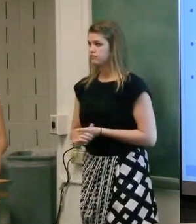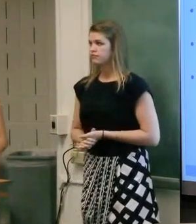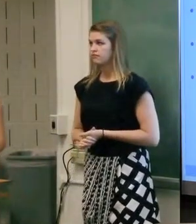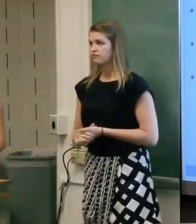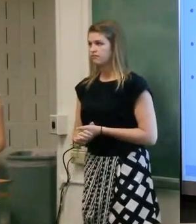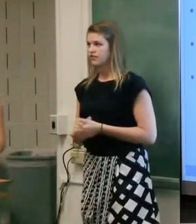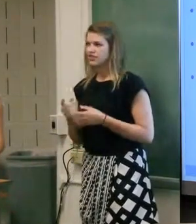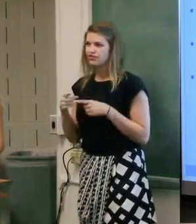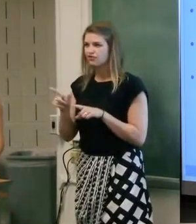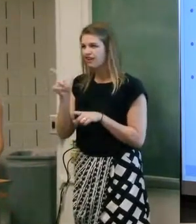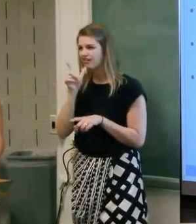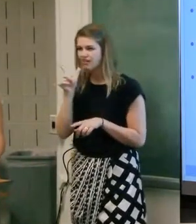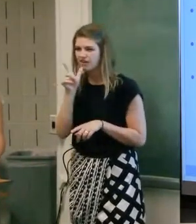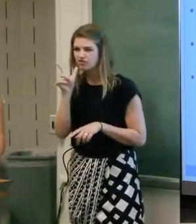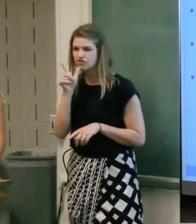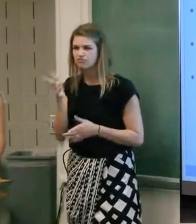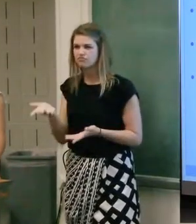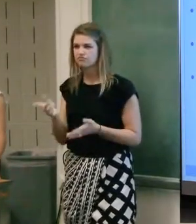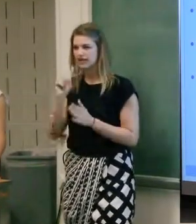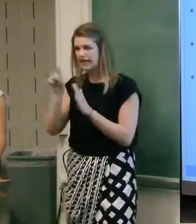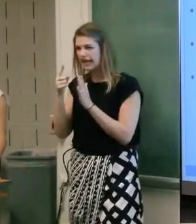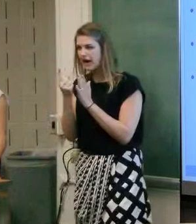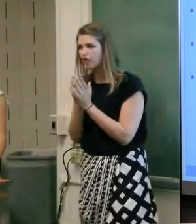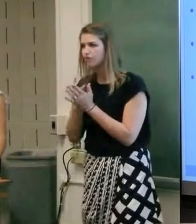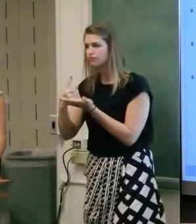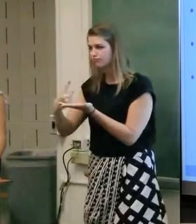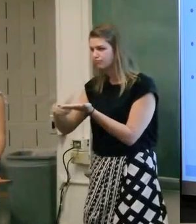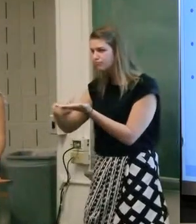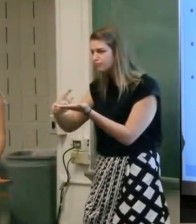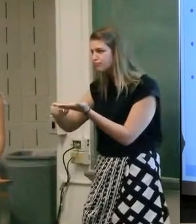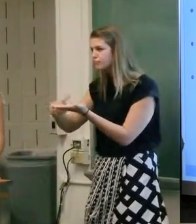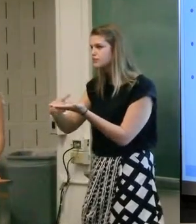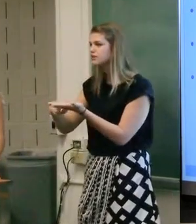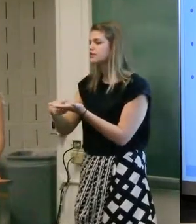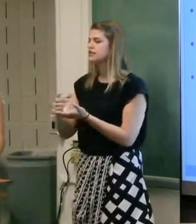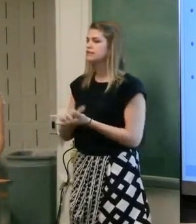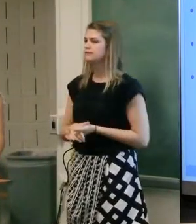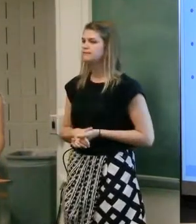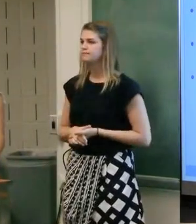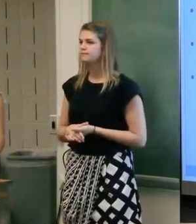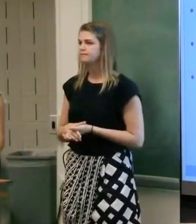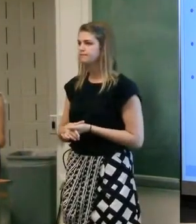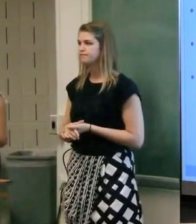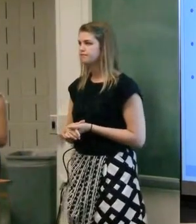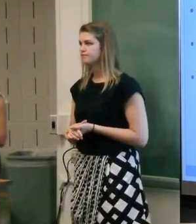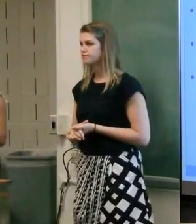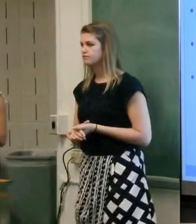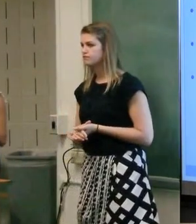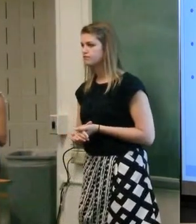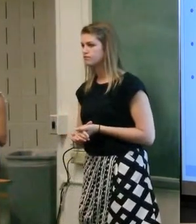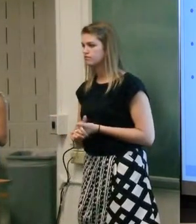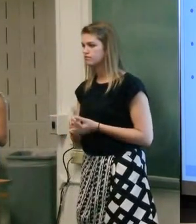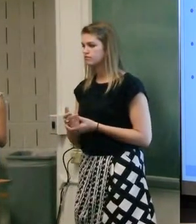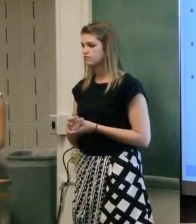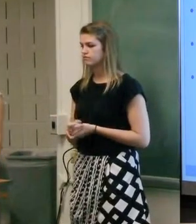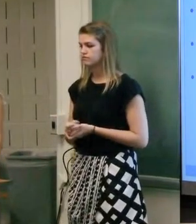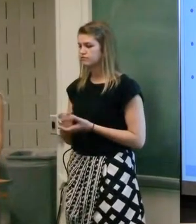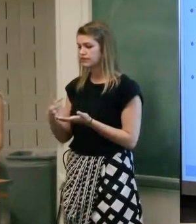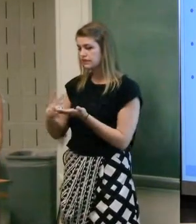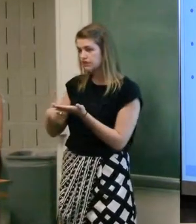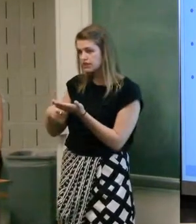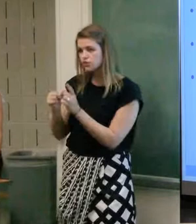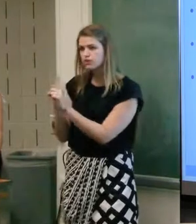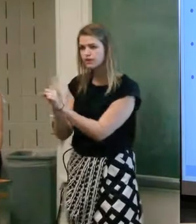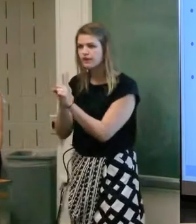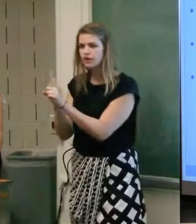This was during our lunch break. We had an hour lunch break, and I would discuss the things that went on with my